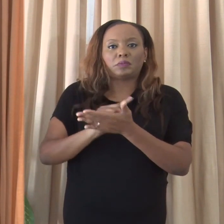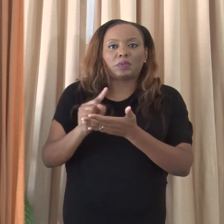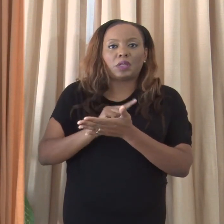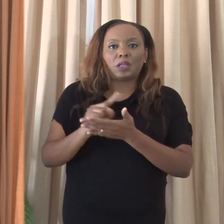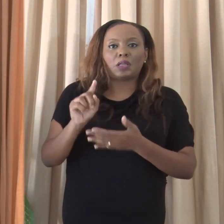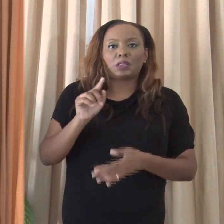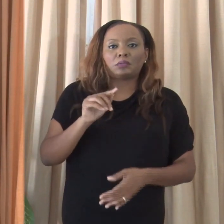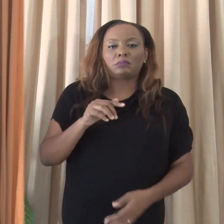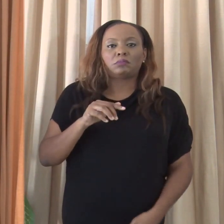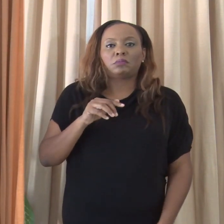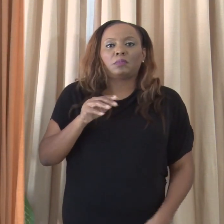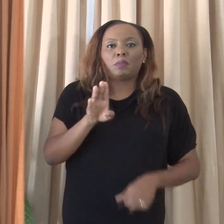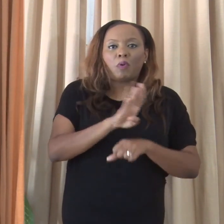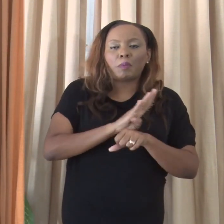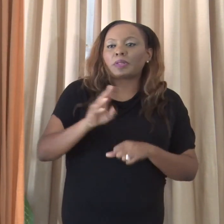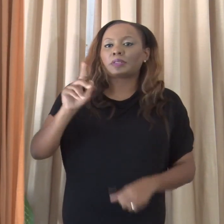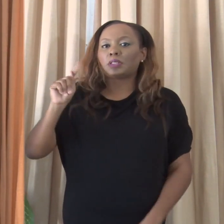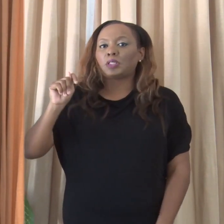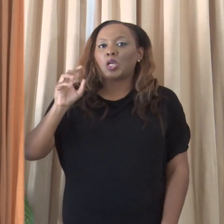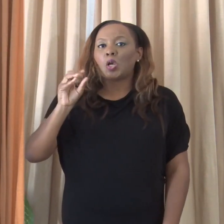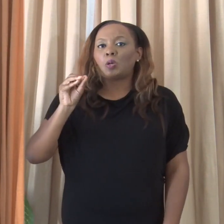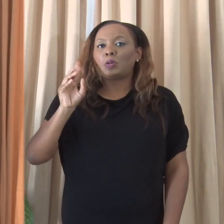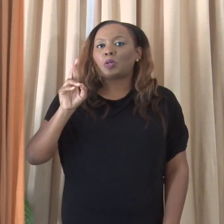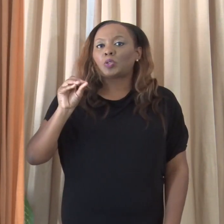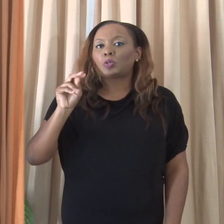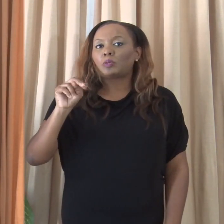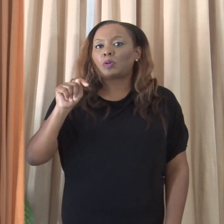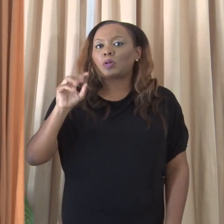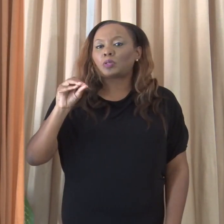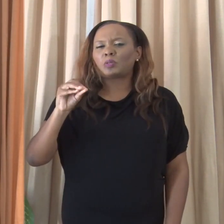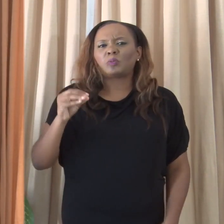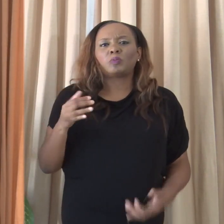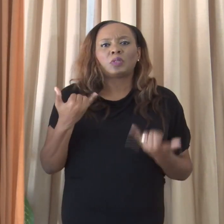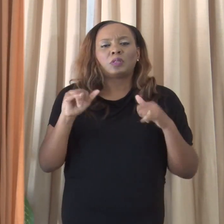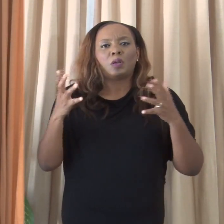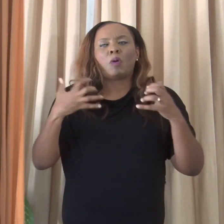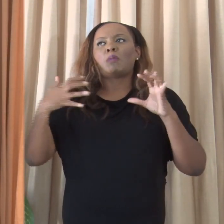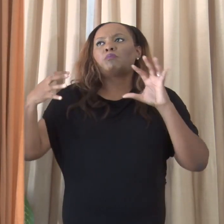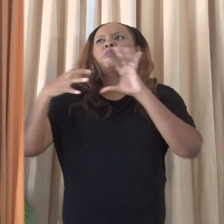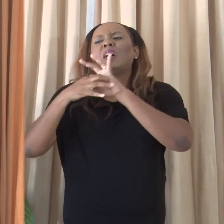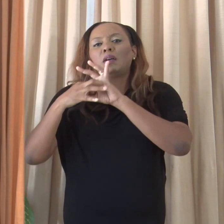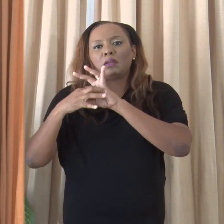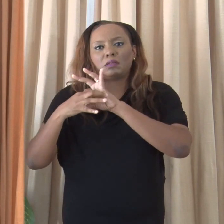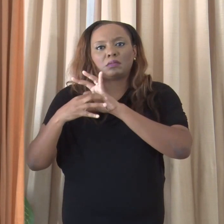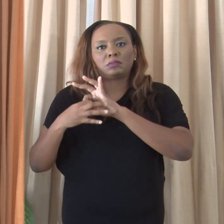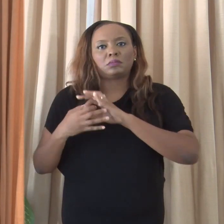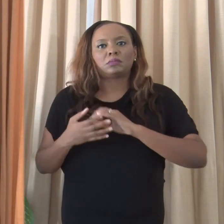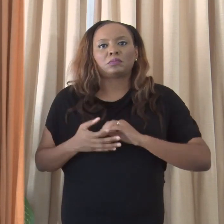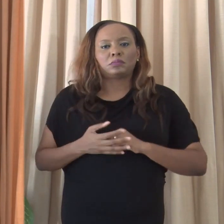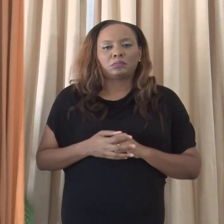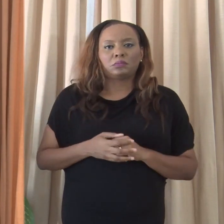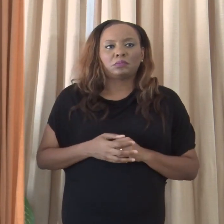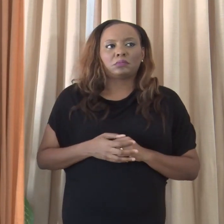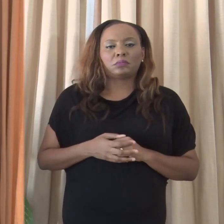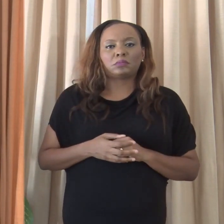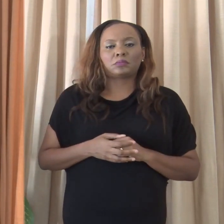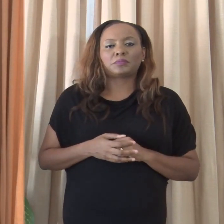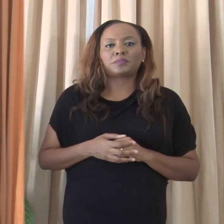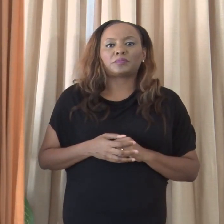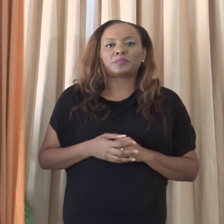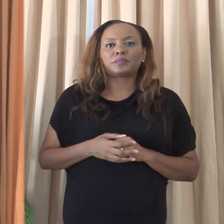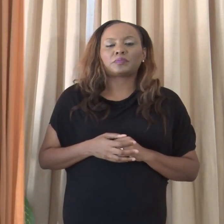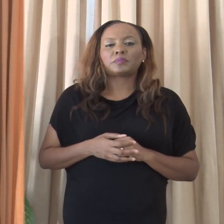Toronto, again with a view to ensuring that the island maintains some connectivity to that market, and obviously to